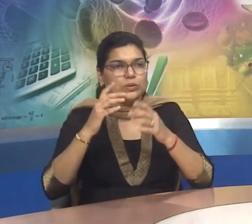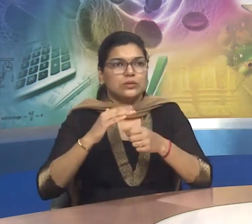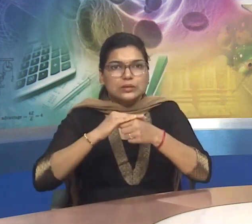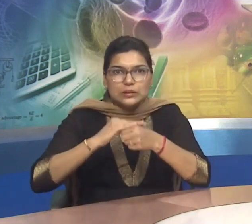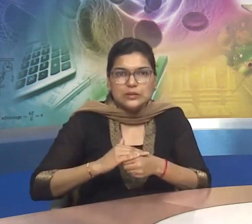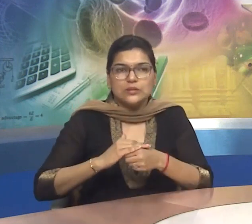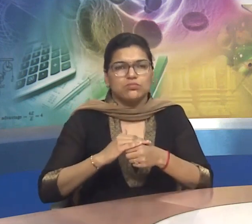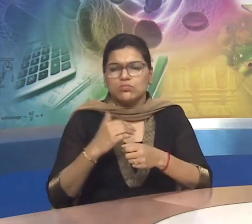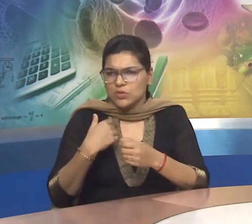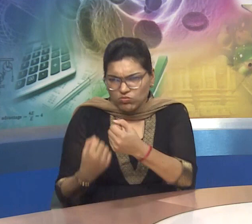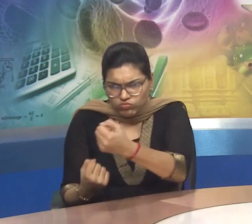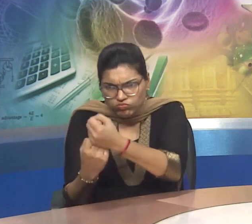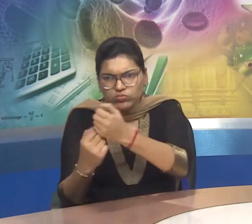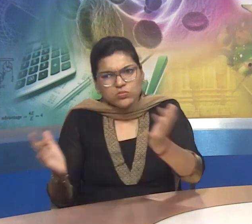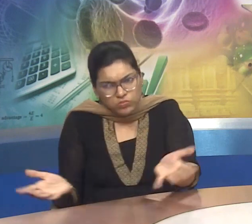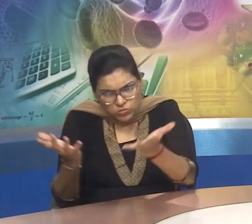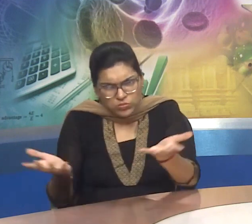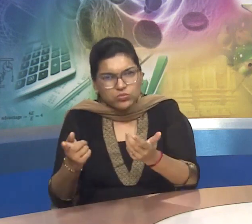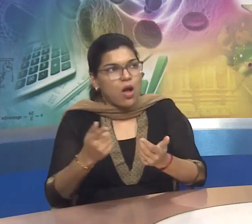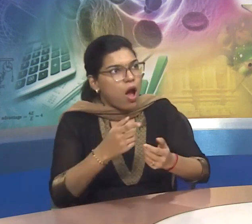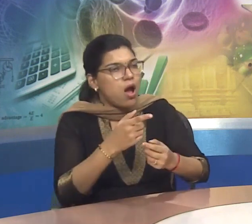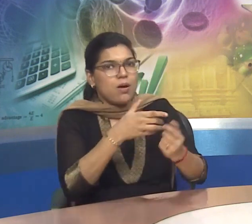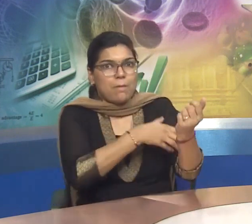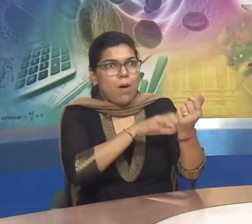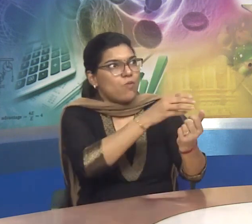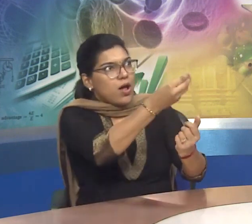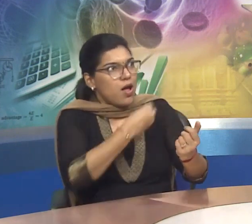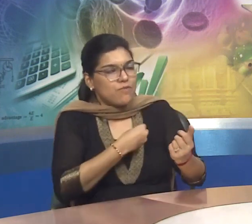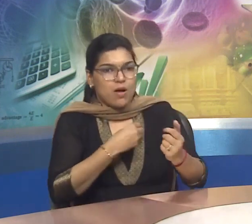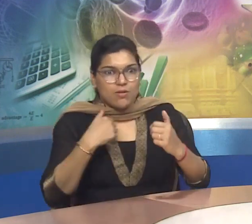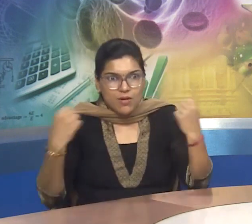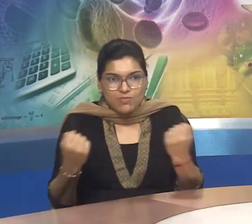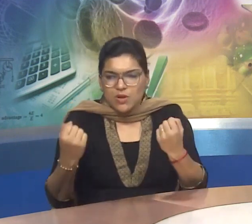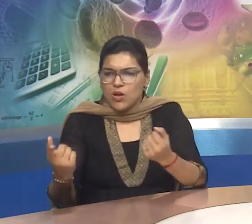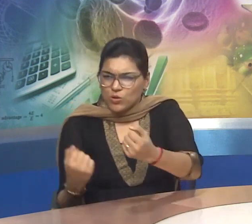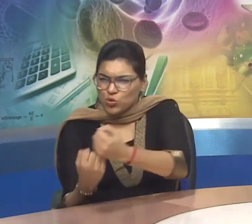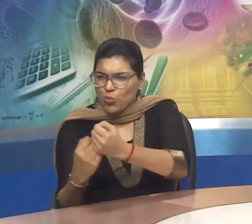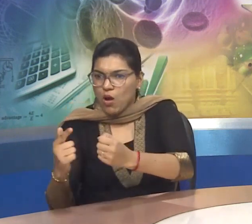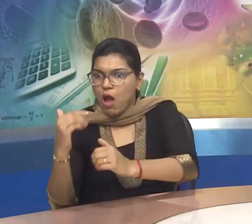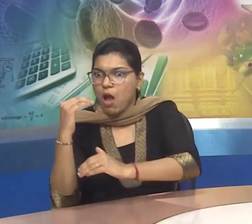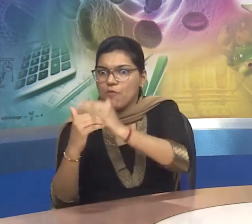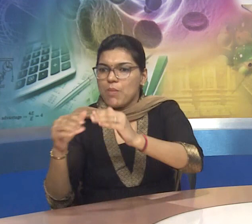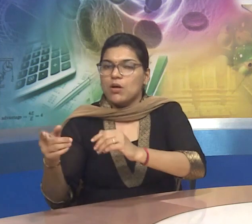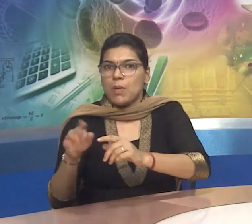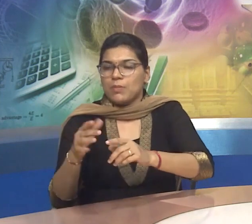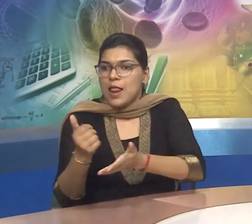This word is uplift. Whenever a person is in depression or feeling